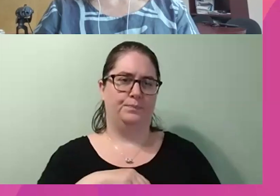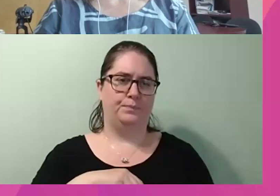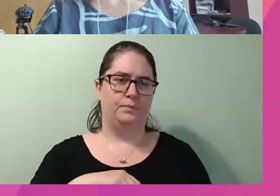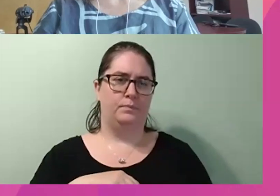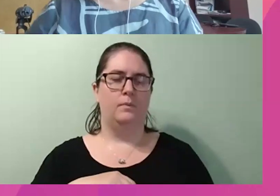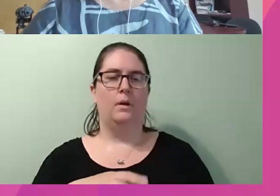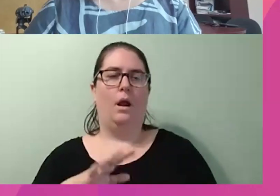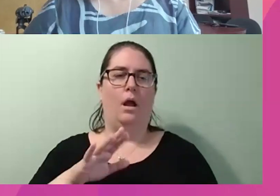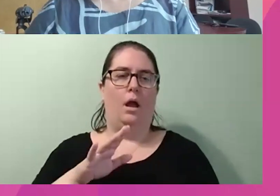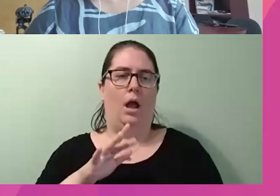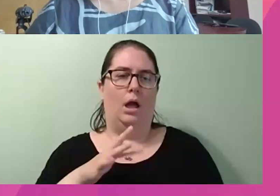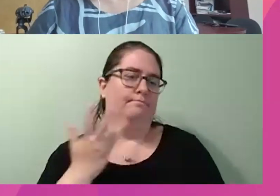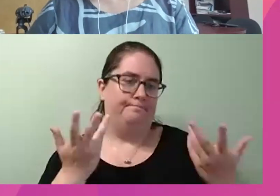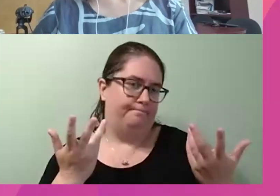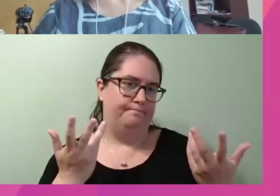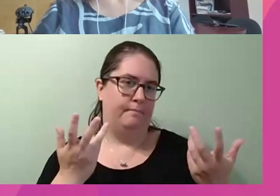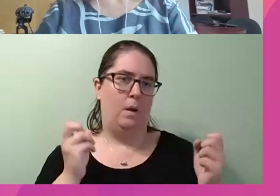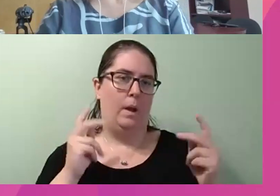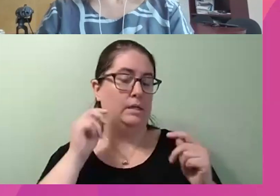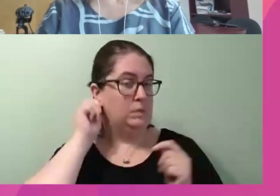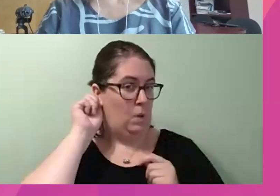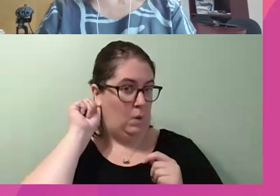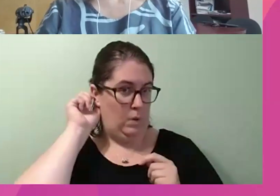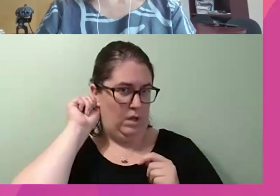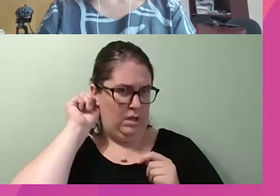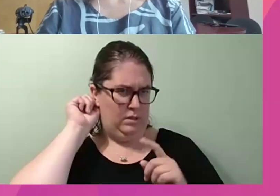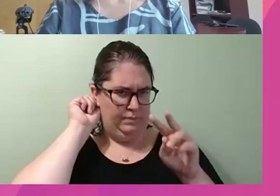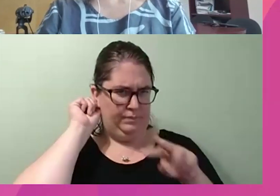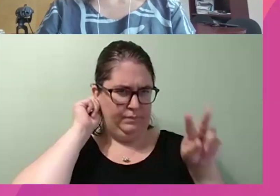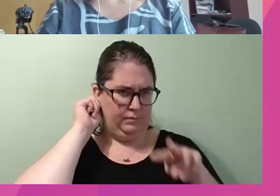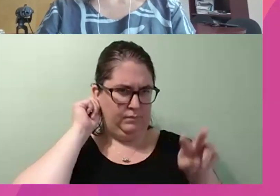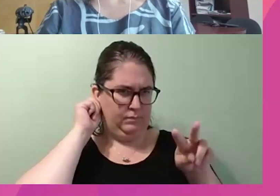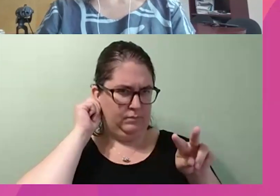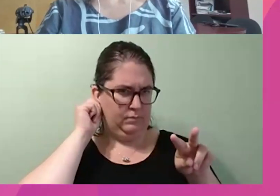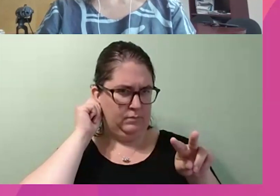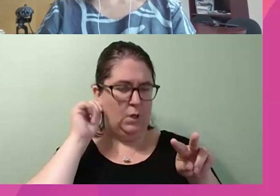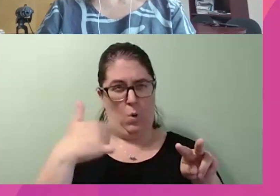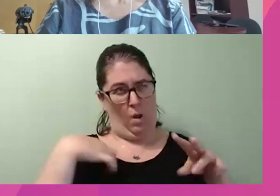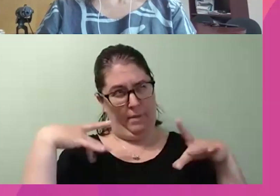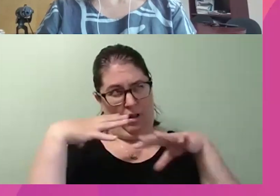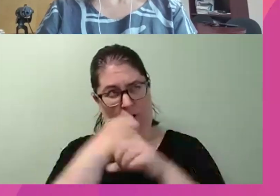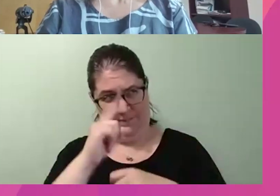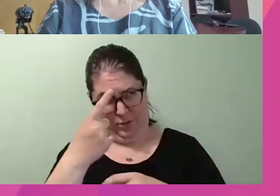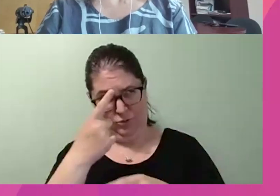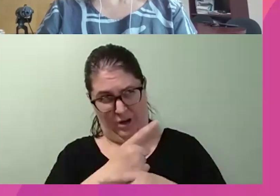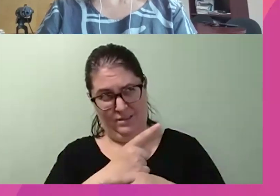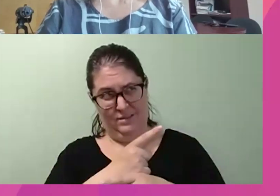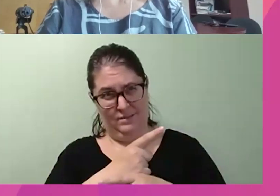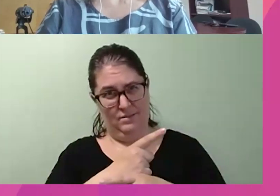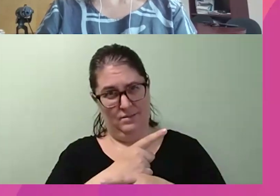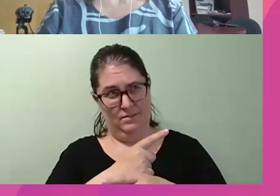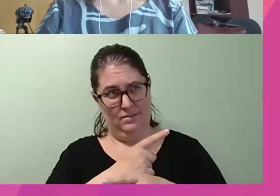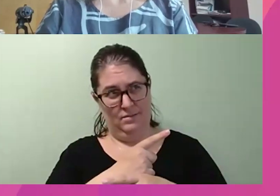uh, basically, I'm not sure if you wanted to give an overview of this study first. Is that what you would